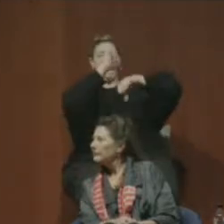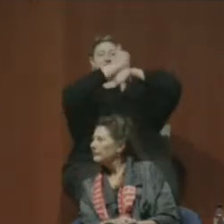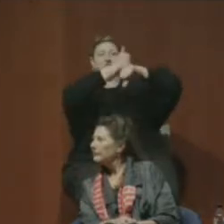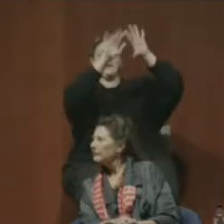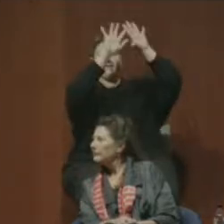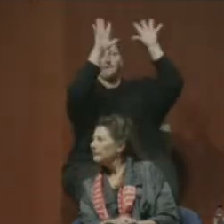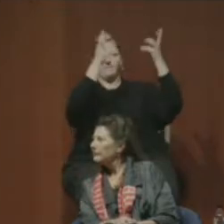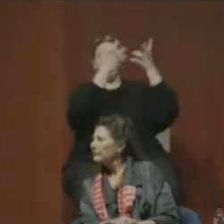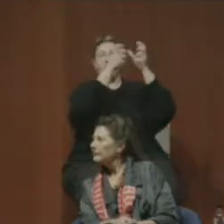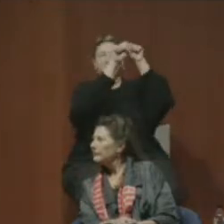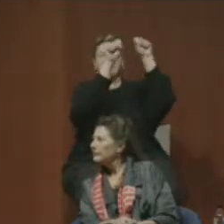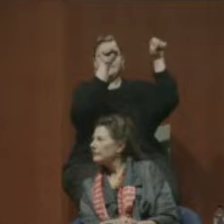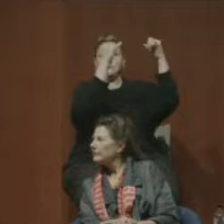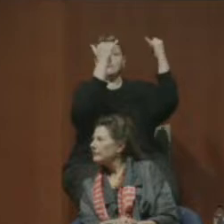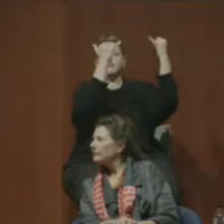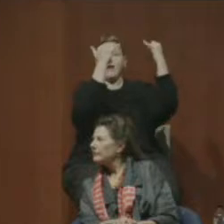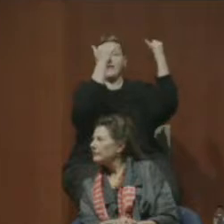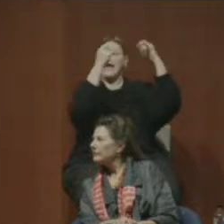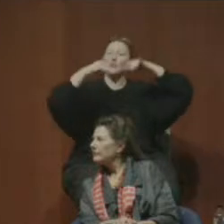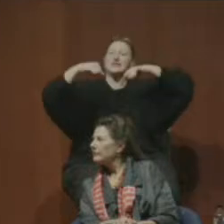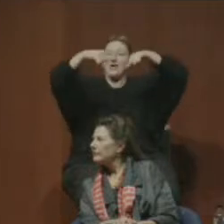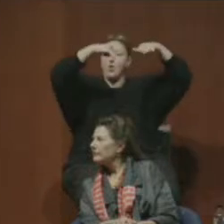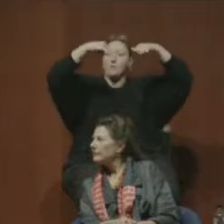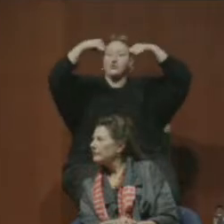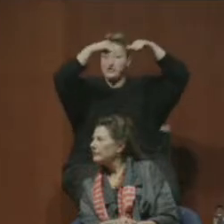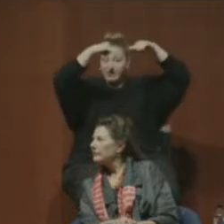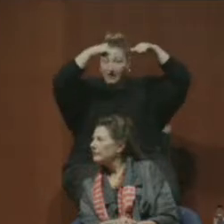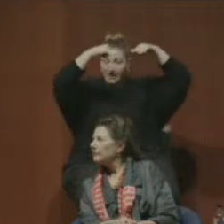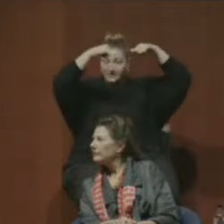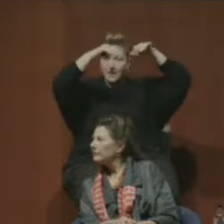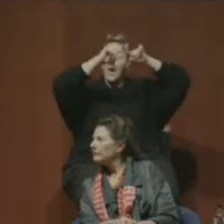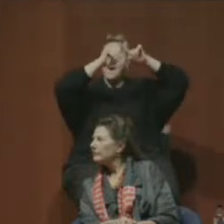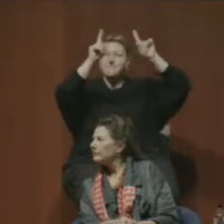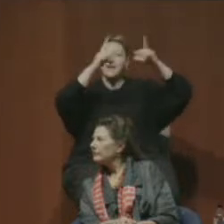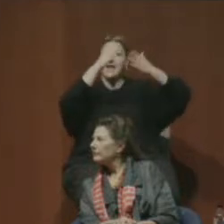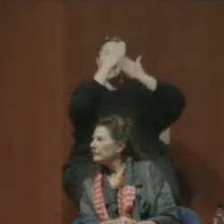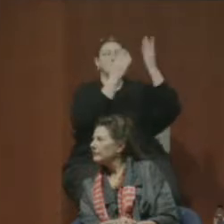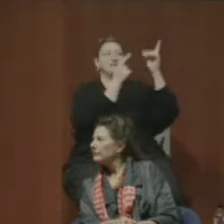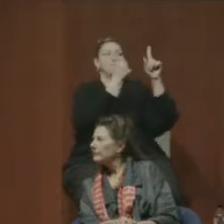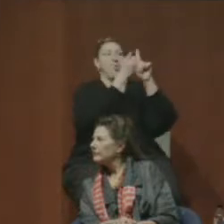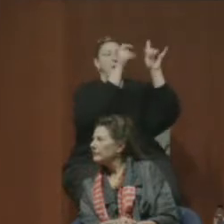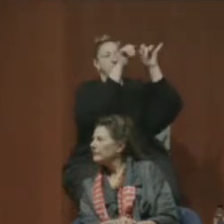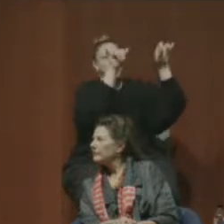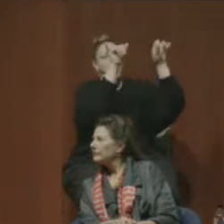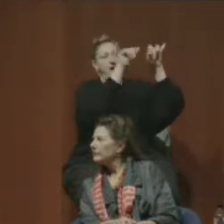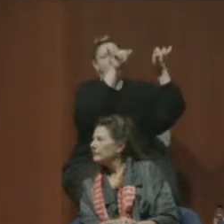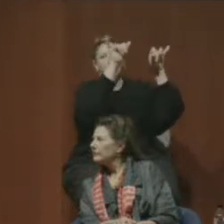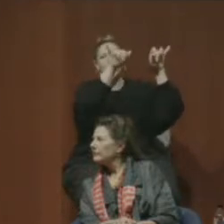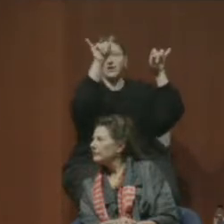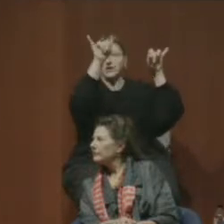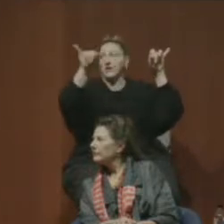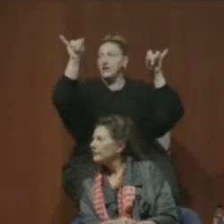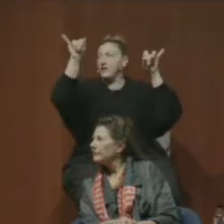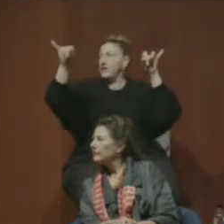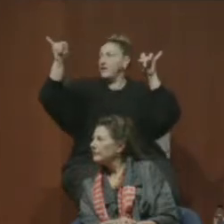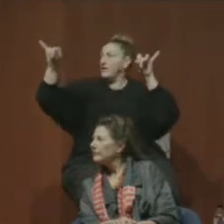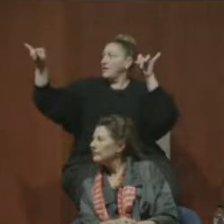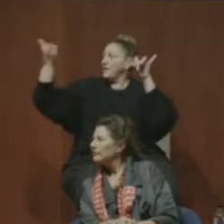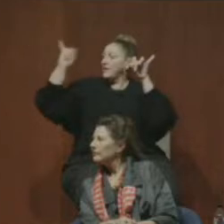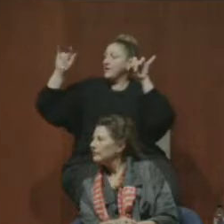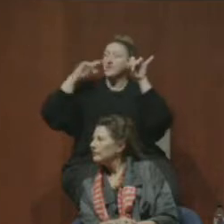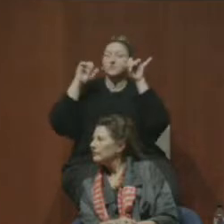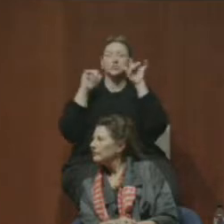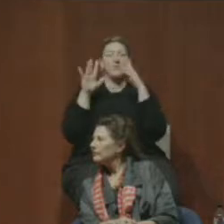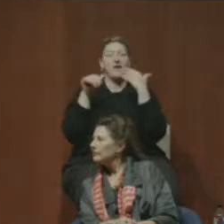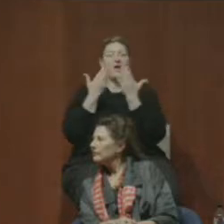seems to be not homogeneous, but it's taken upon a particular pattern that seeks to be replicated in order to be legible to